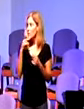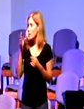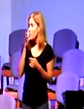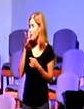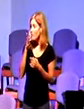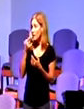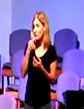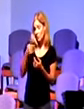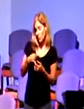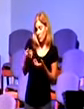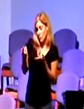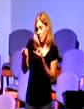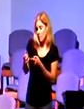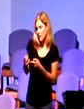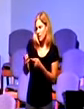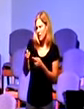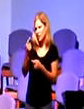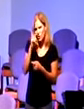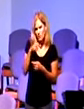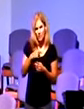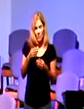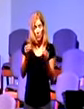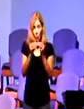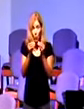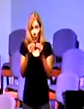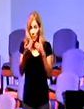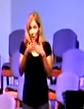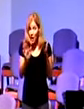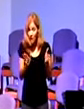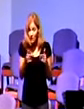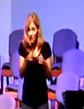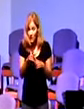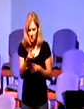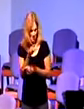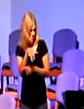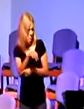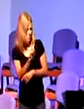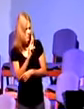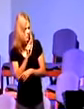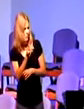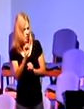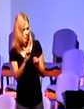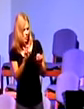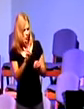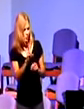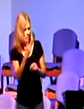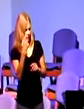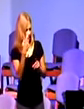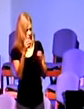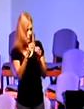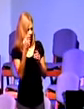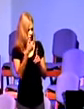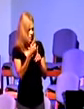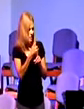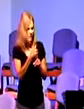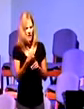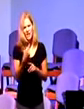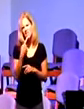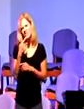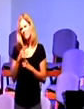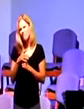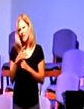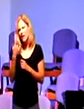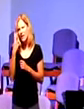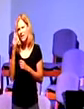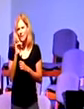told her what happened, and I asked her if we could pack more boxes. And she said, yeah, honey, you can pack two more yourself. And I said, I